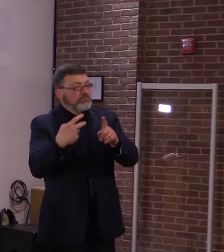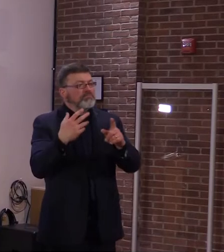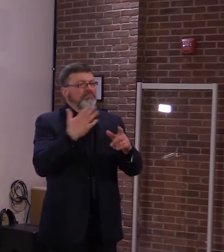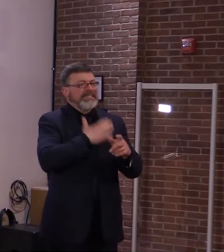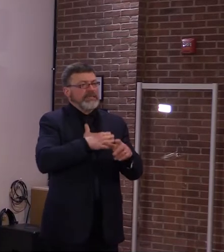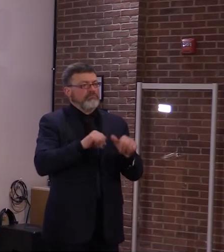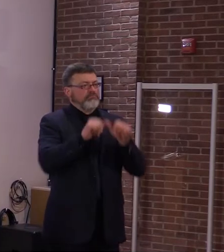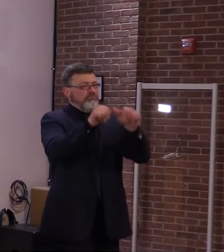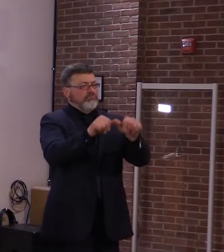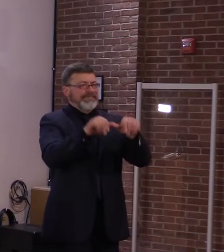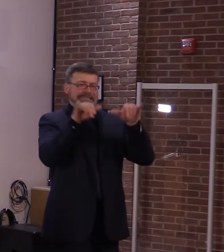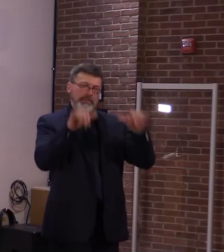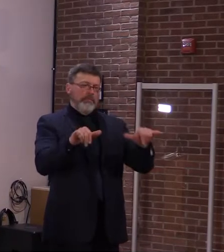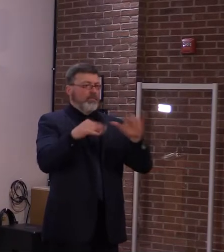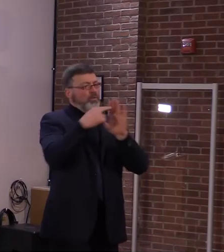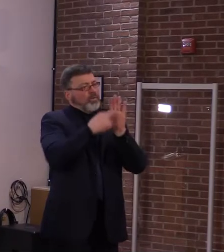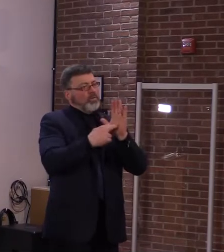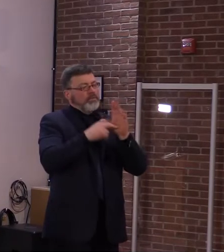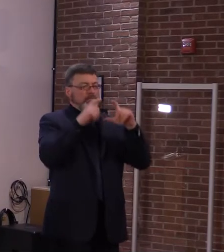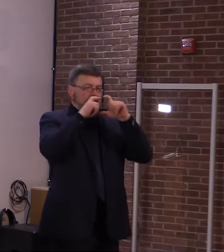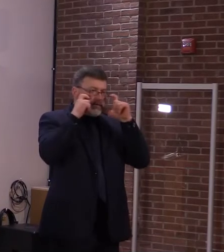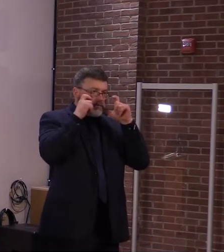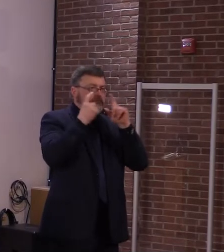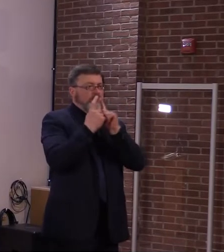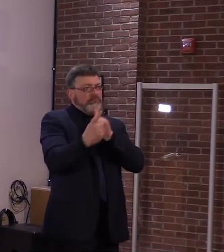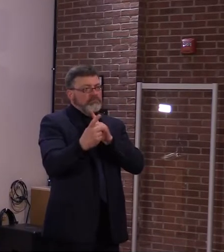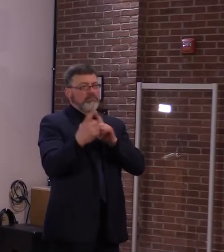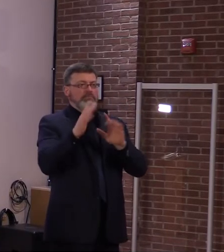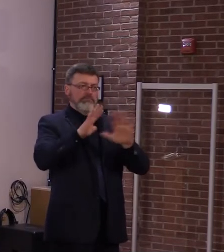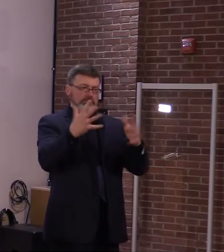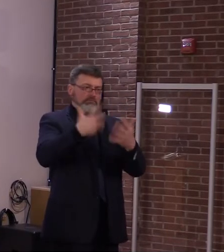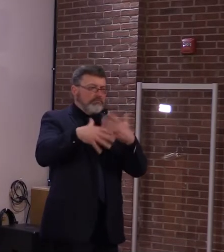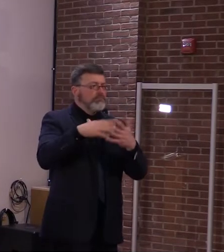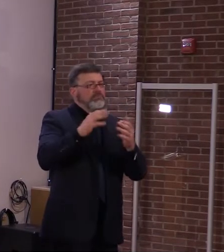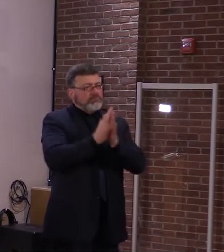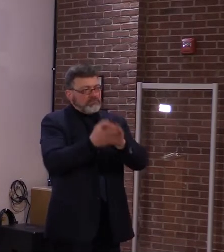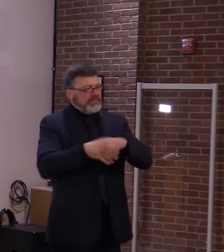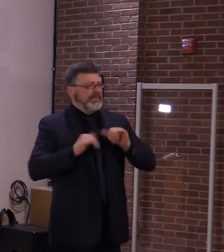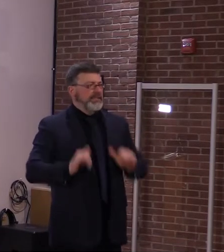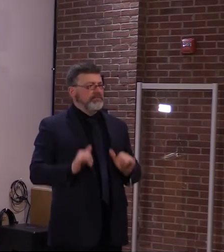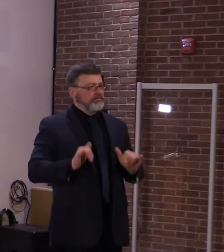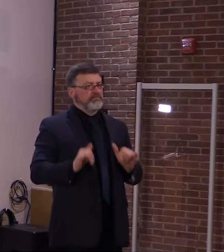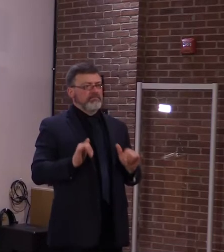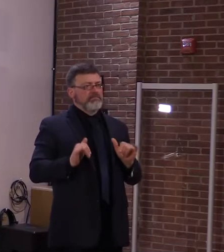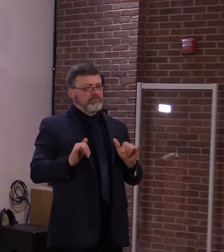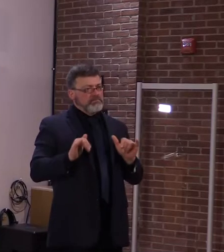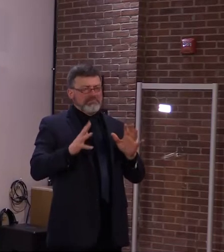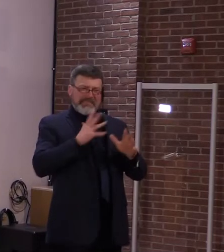Forward plan. So it would involve masking in that setting.